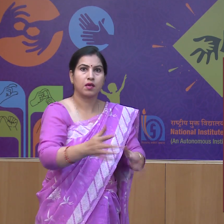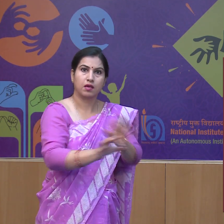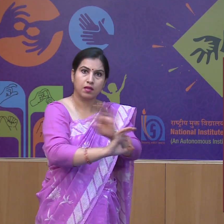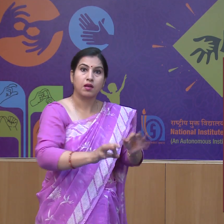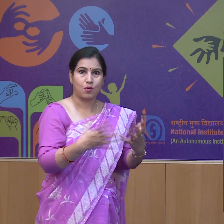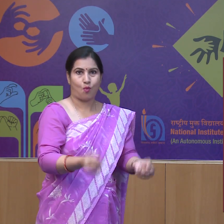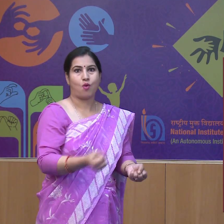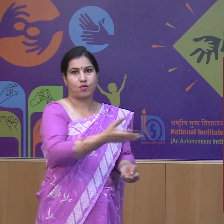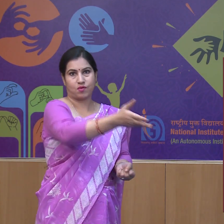goods.